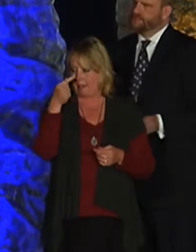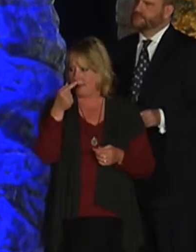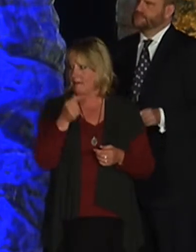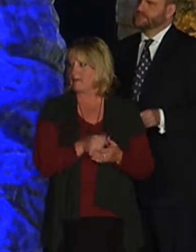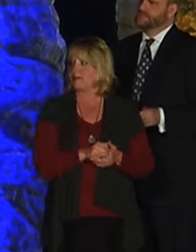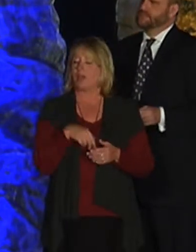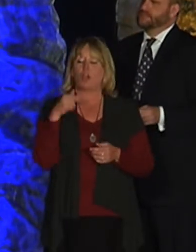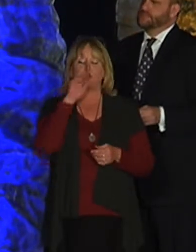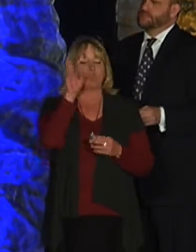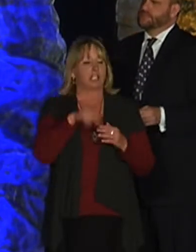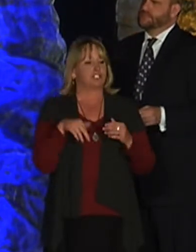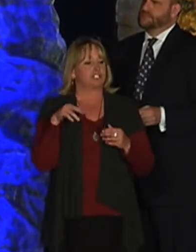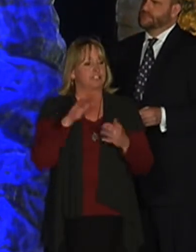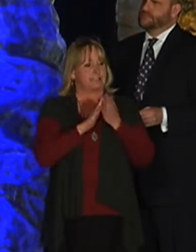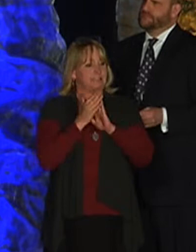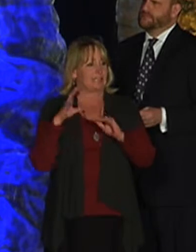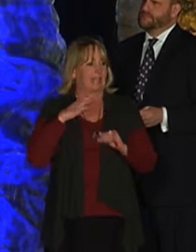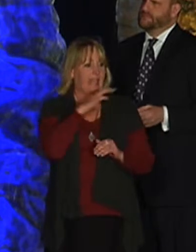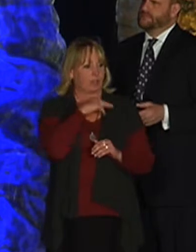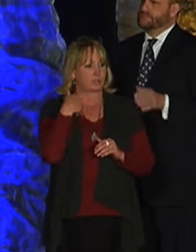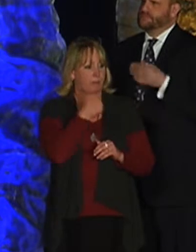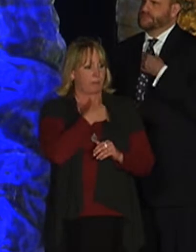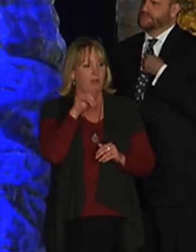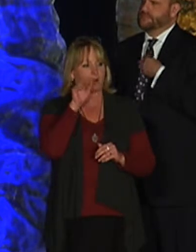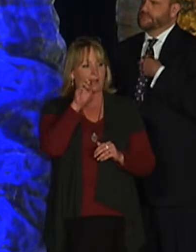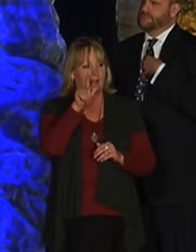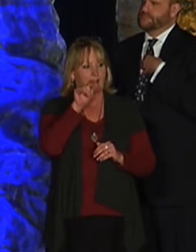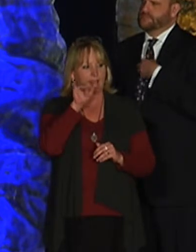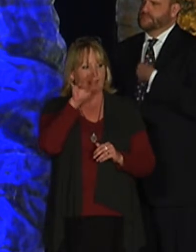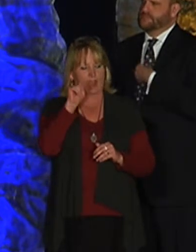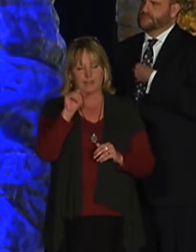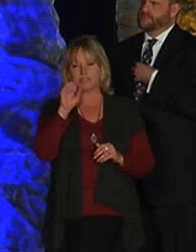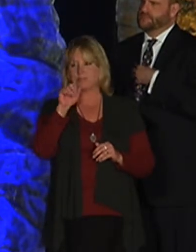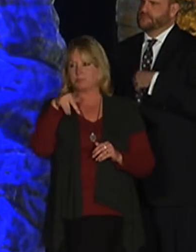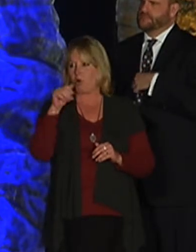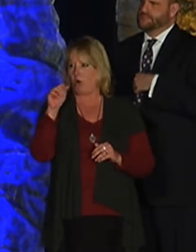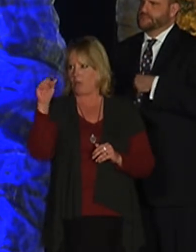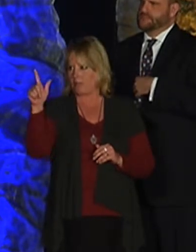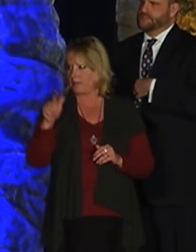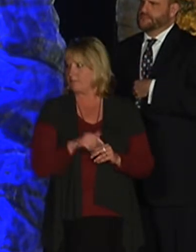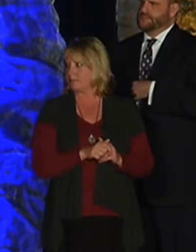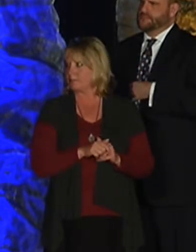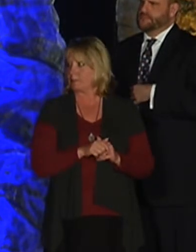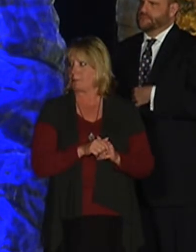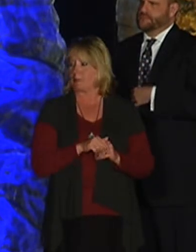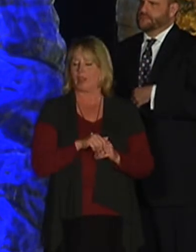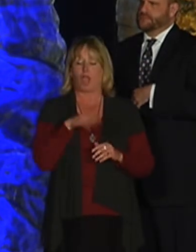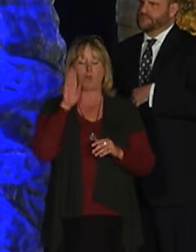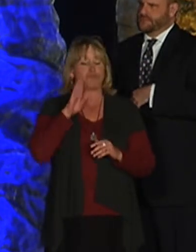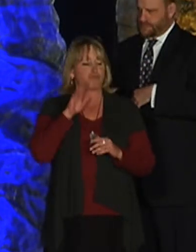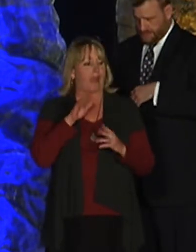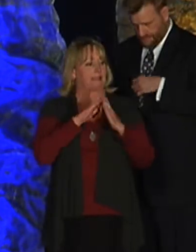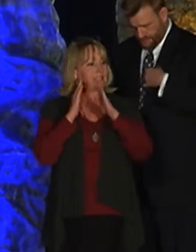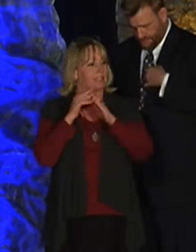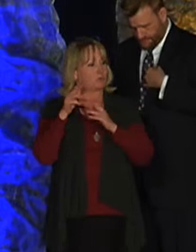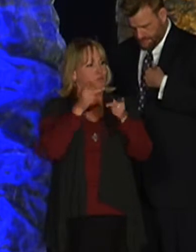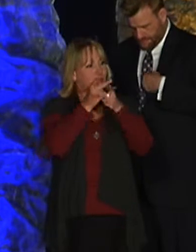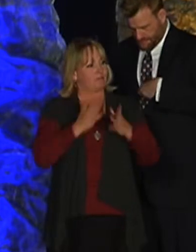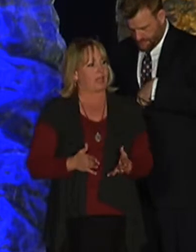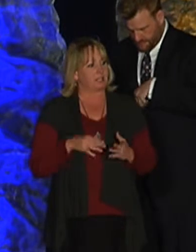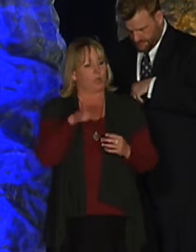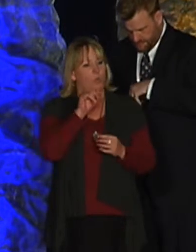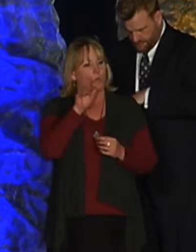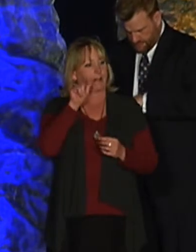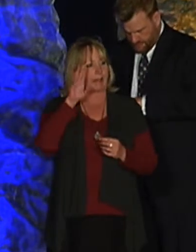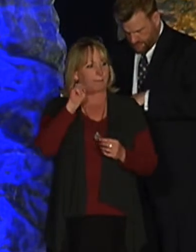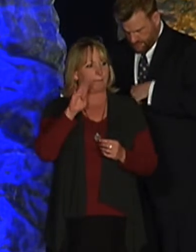Rochester City Council Member Elaine Spall, Brighton Town Supervisor William Maley,